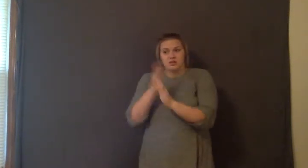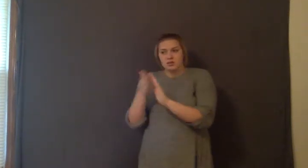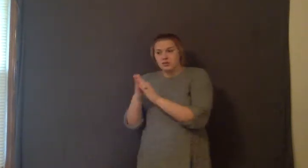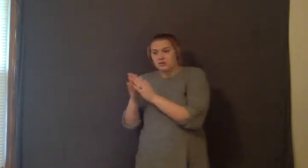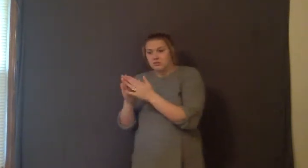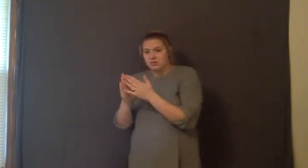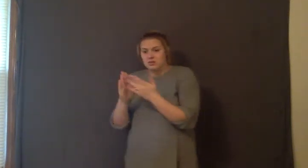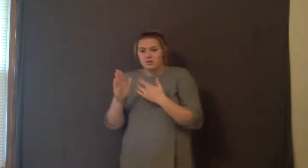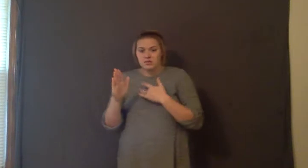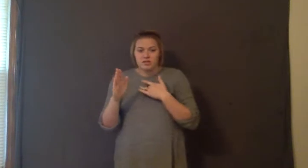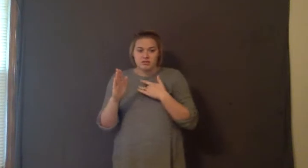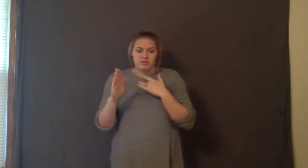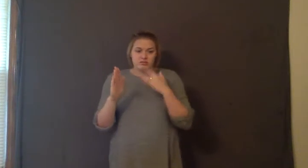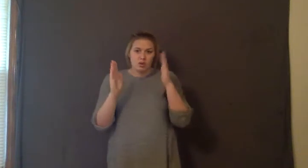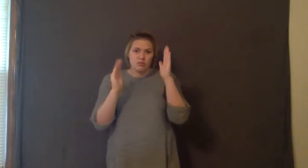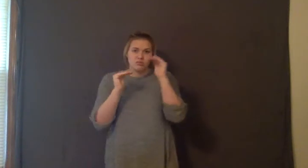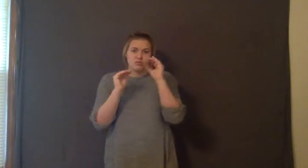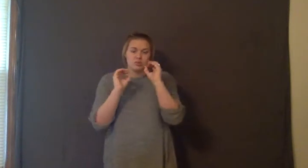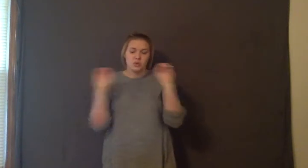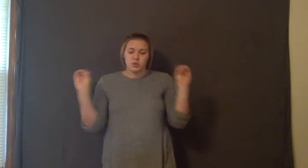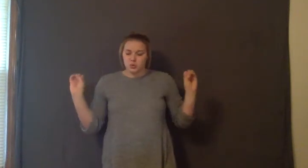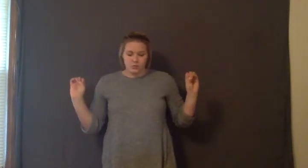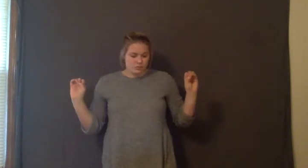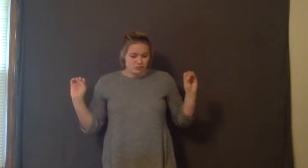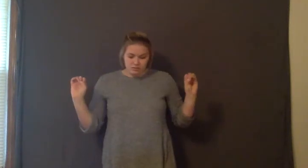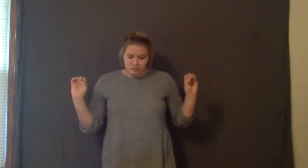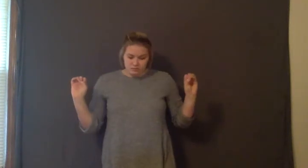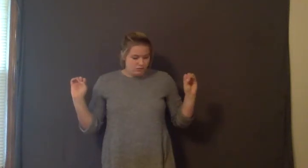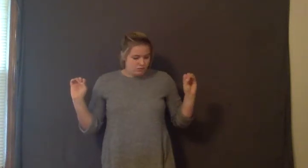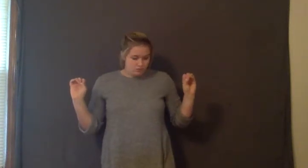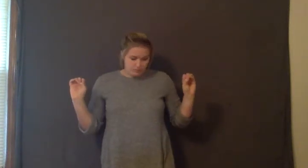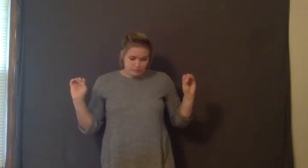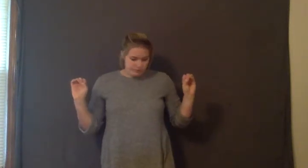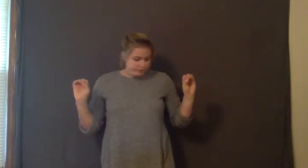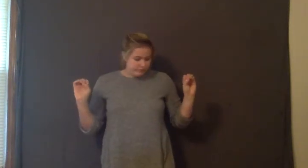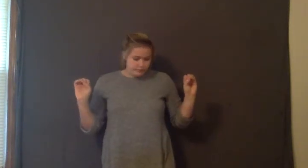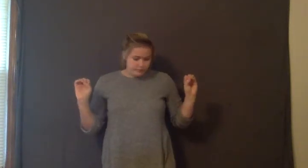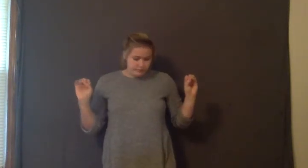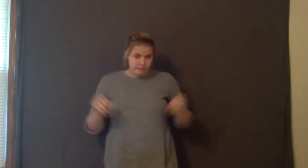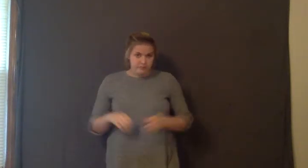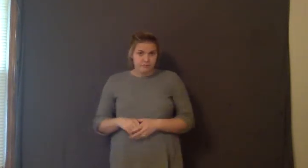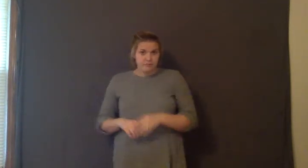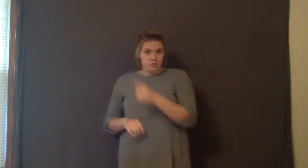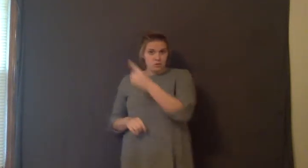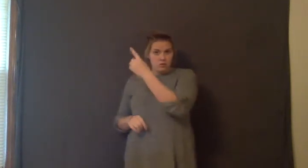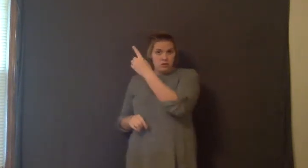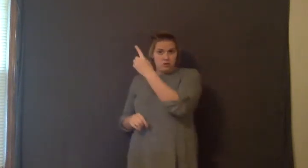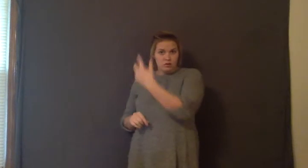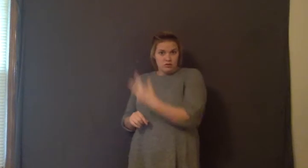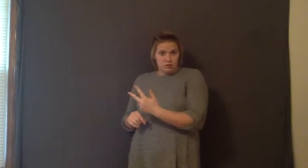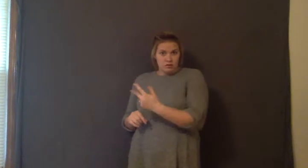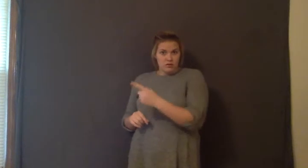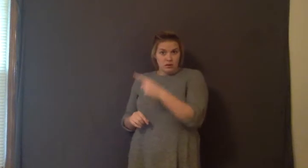this hopelessness that is being shaped by these outcomes. One out of three black men between the ages of 18 and 30 is in jail,